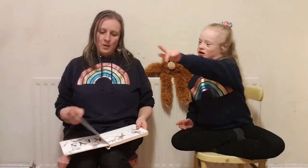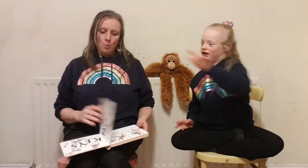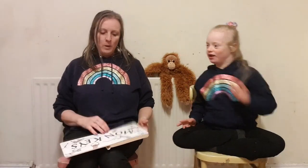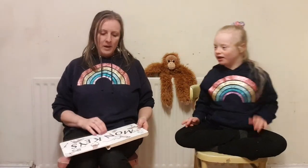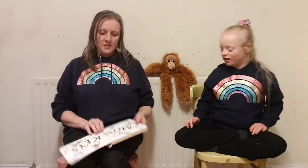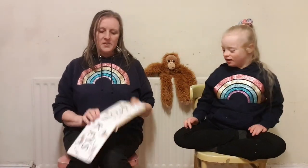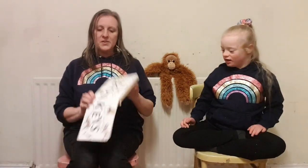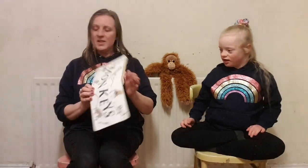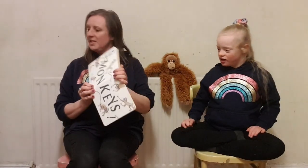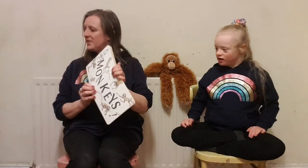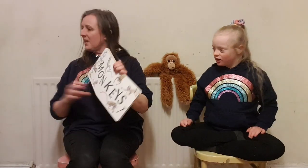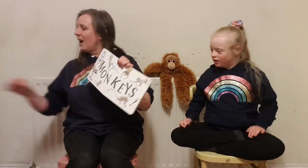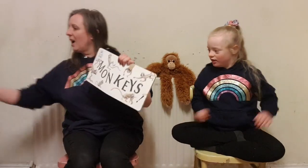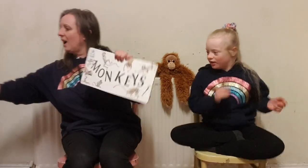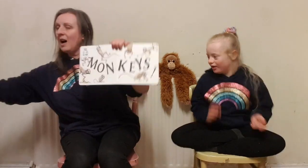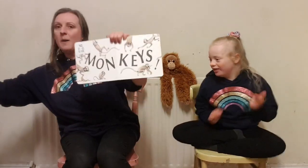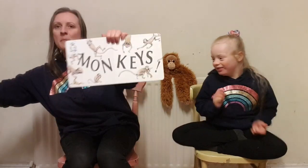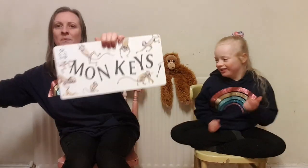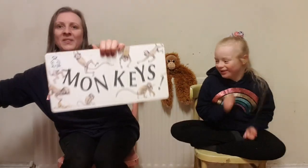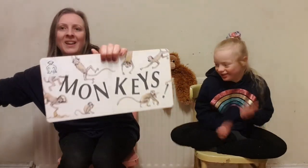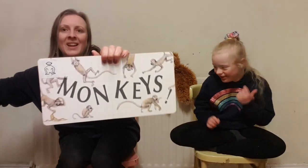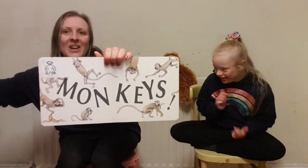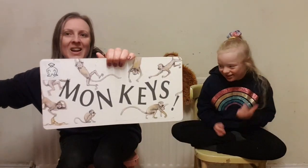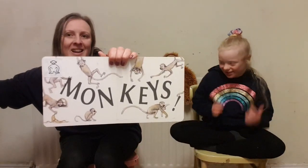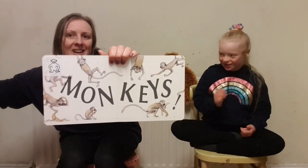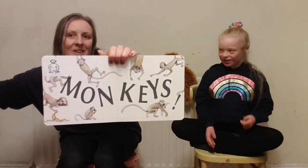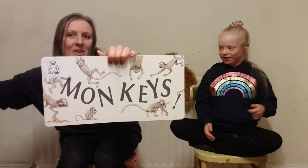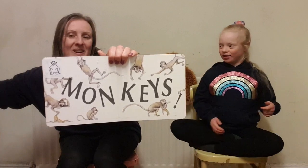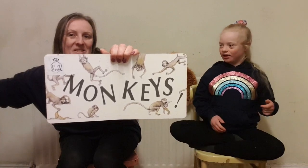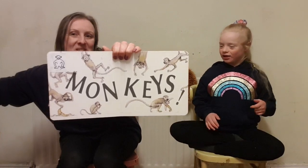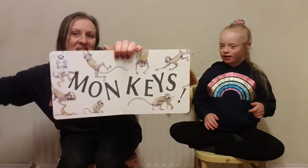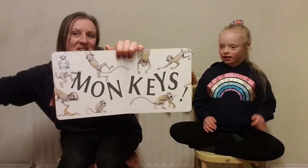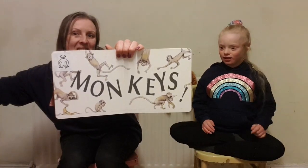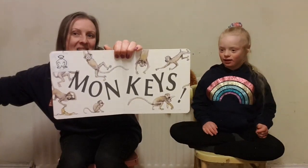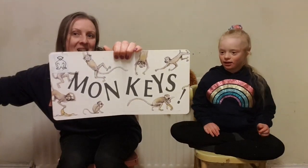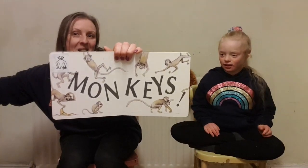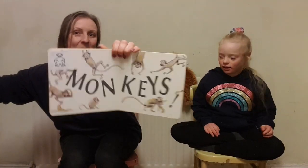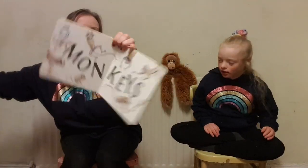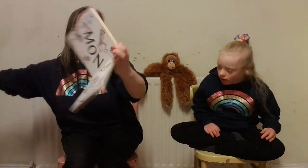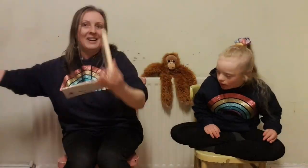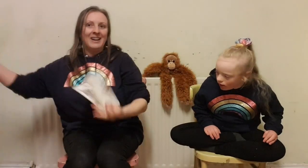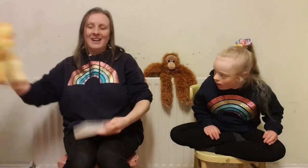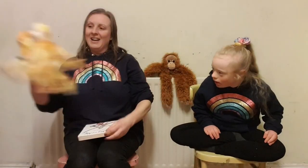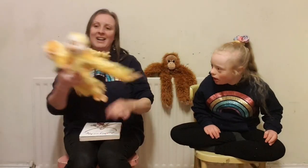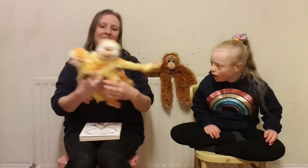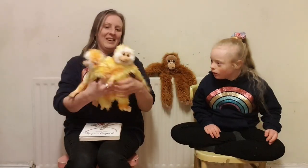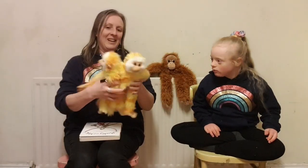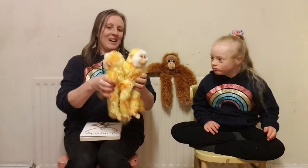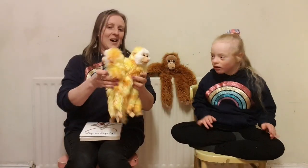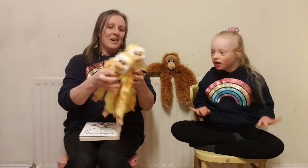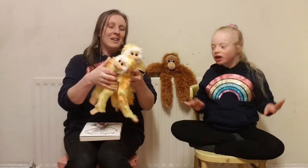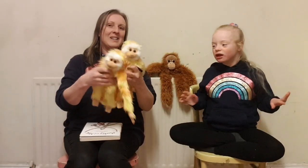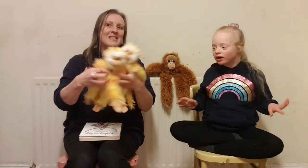See. We went to see some. We went to see some. Monkey.